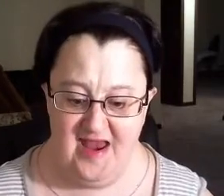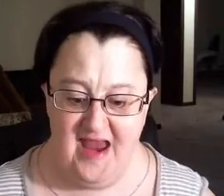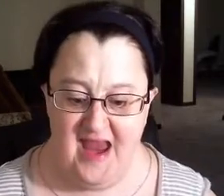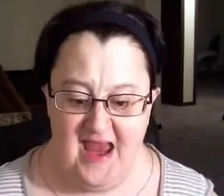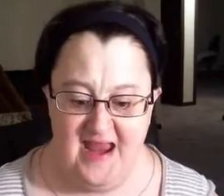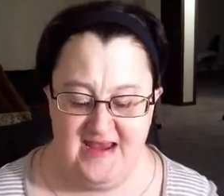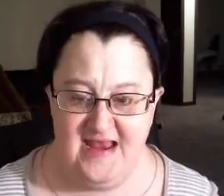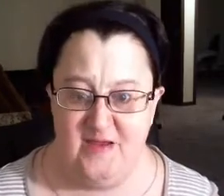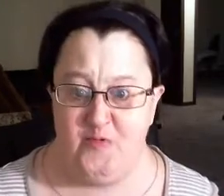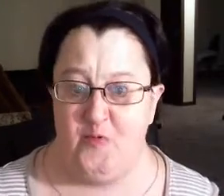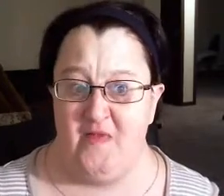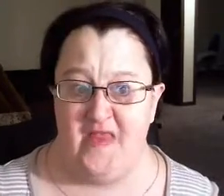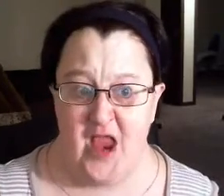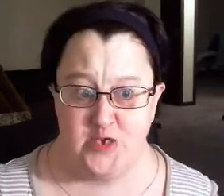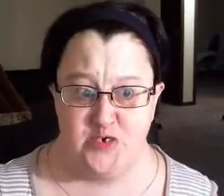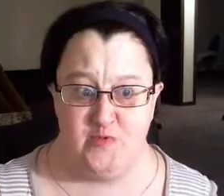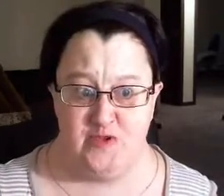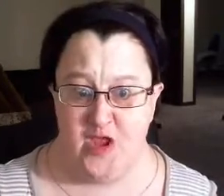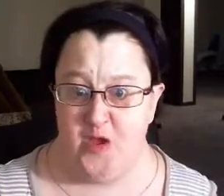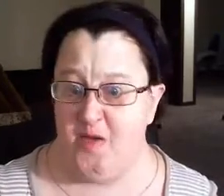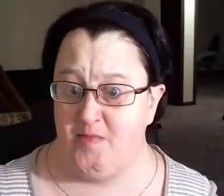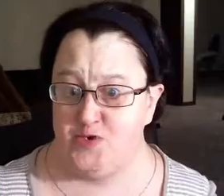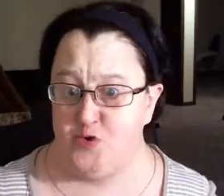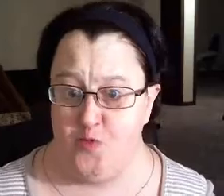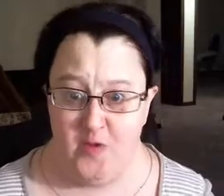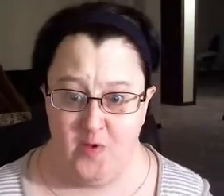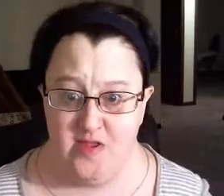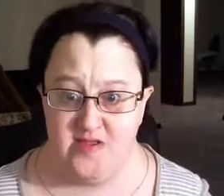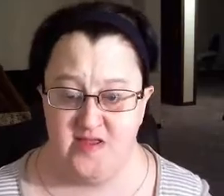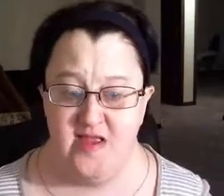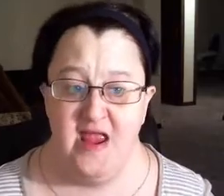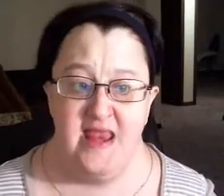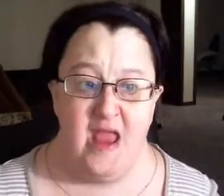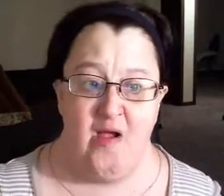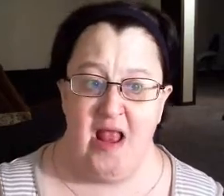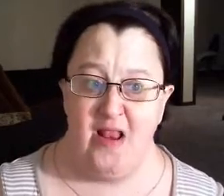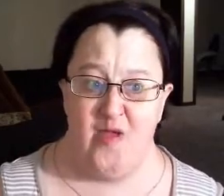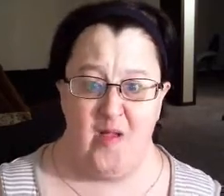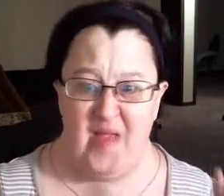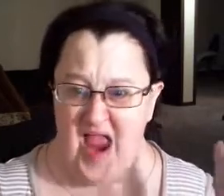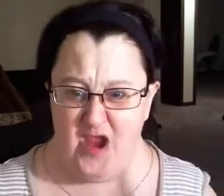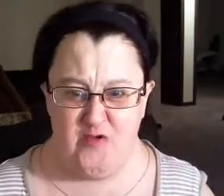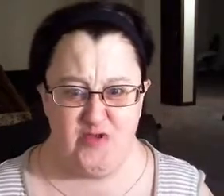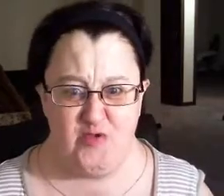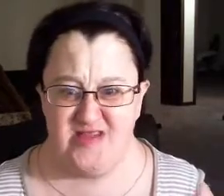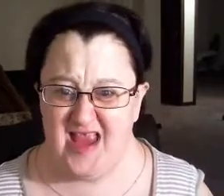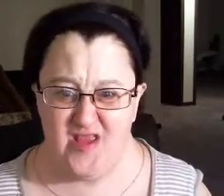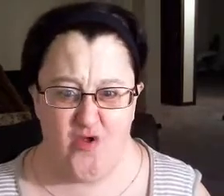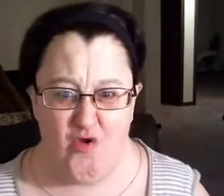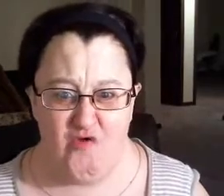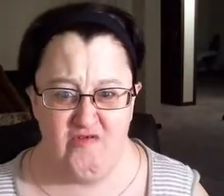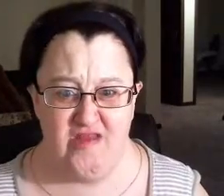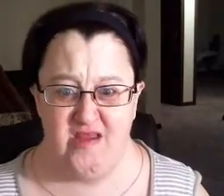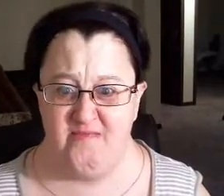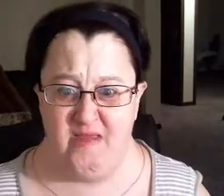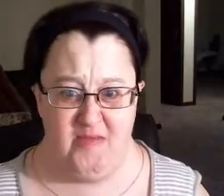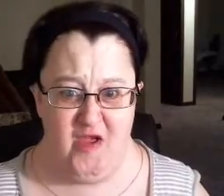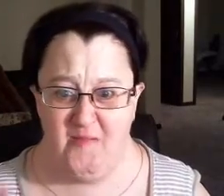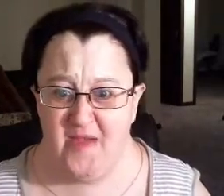and it was one that actually would tell you how much your weight was now i don't know how accurate those things are it may be off